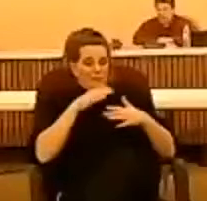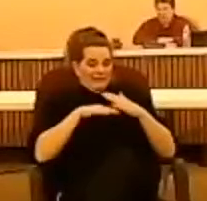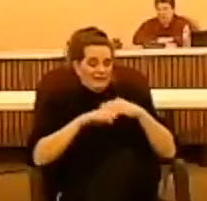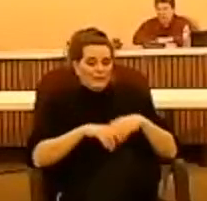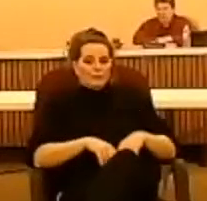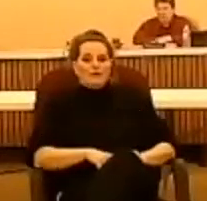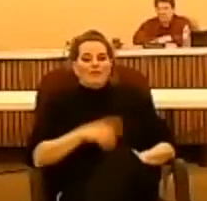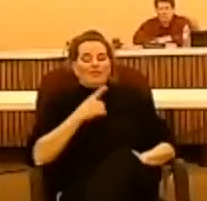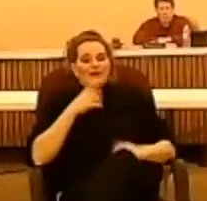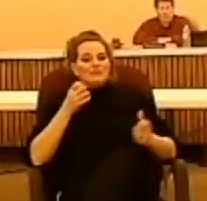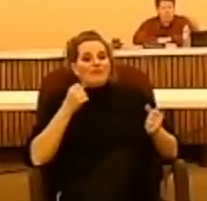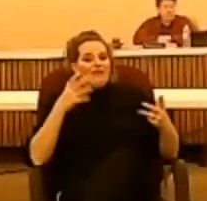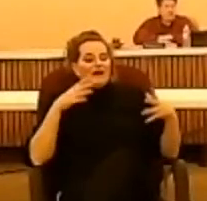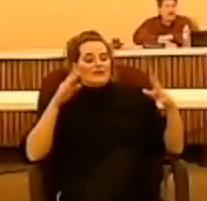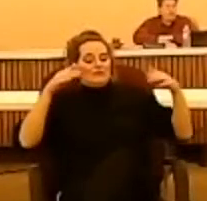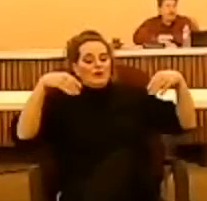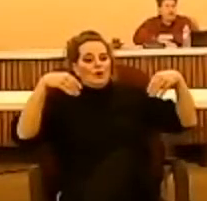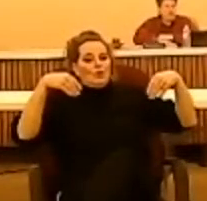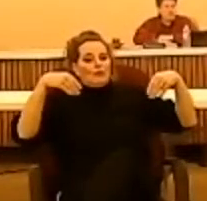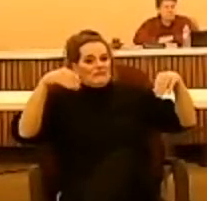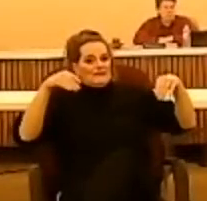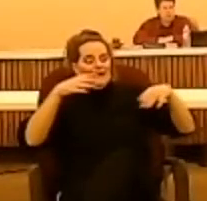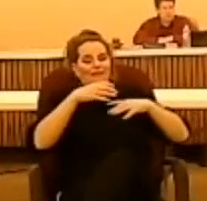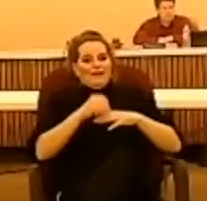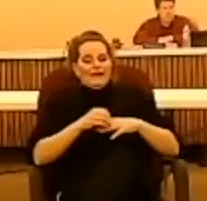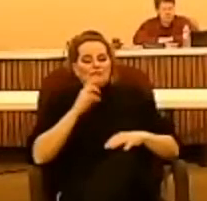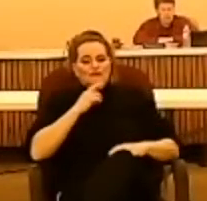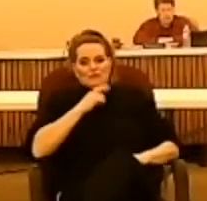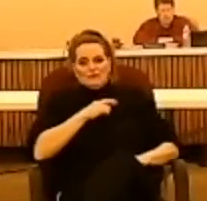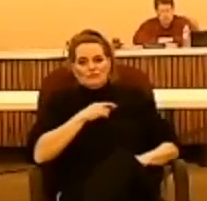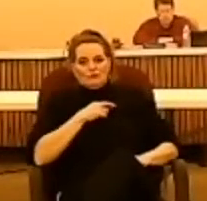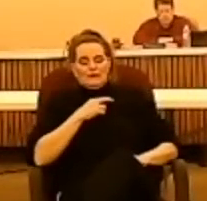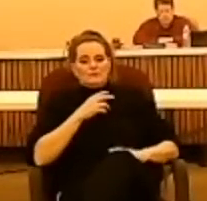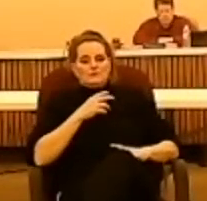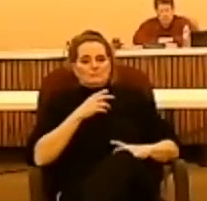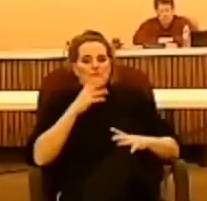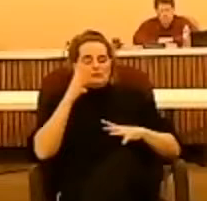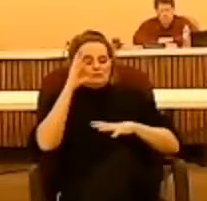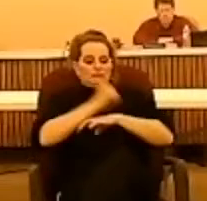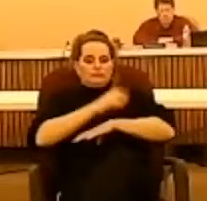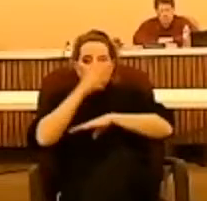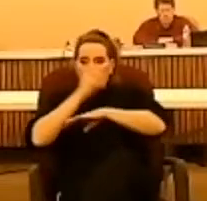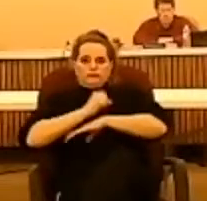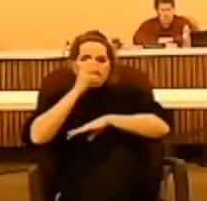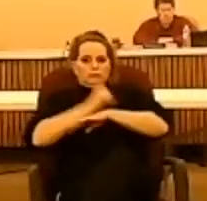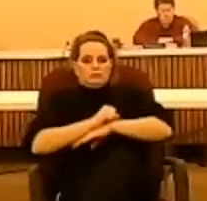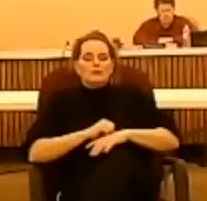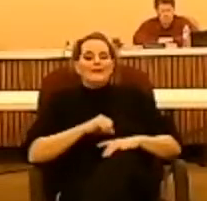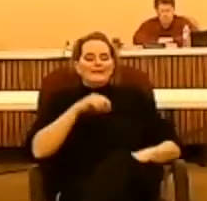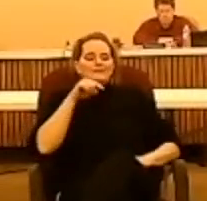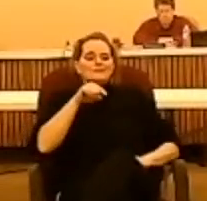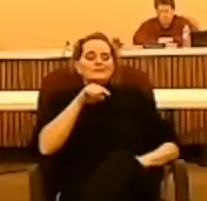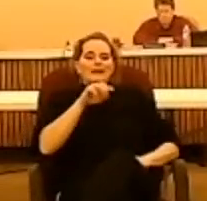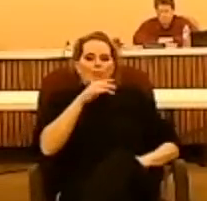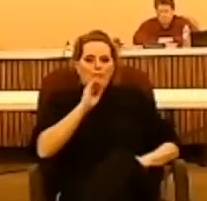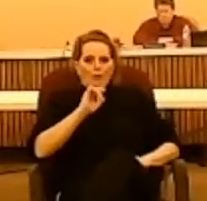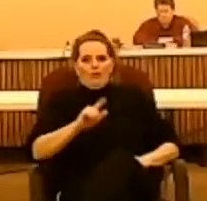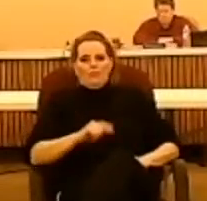retail and restaurants closing up in a lot of places. Yep. But especially in the mall. So